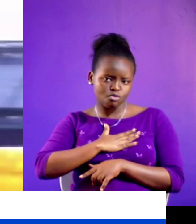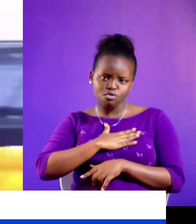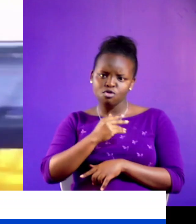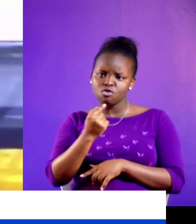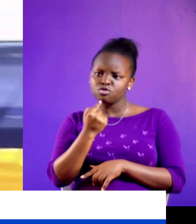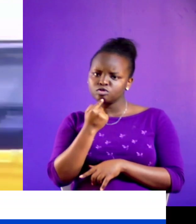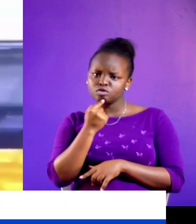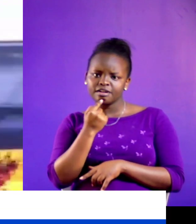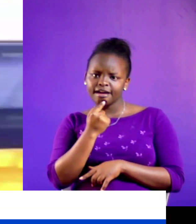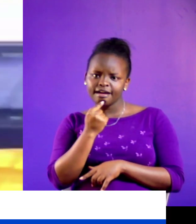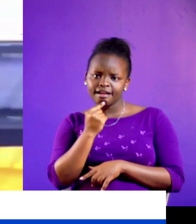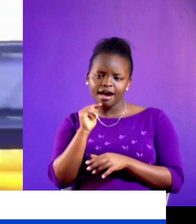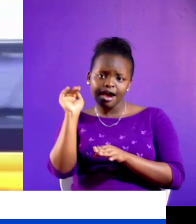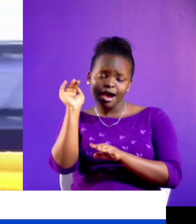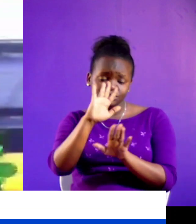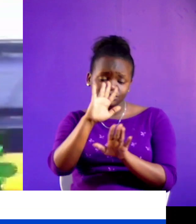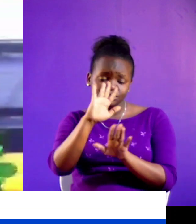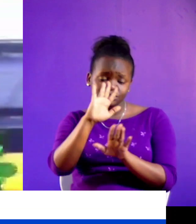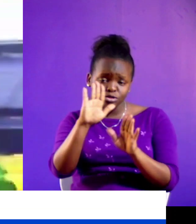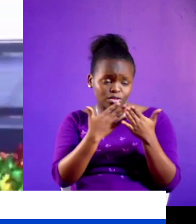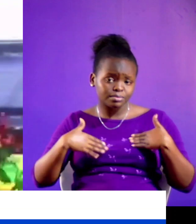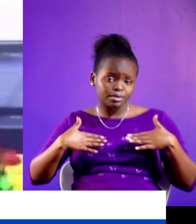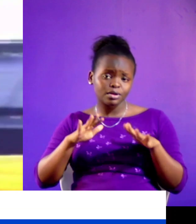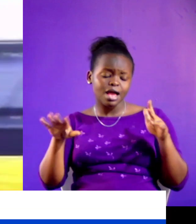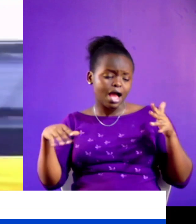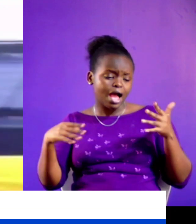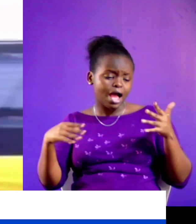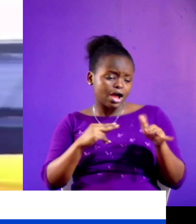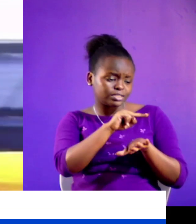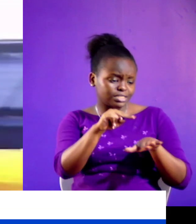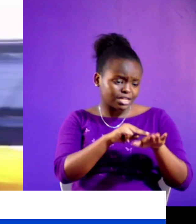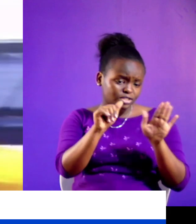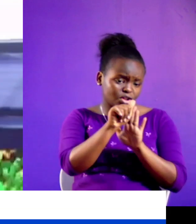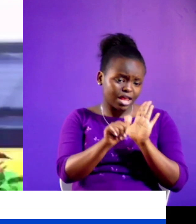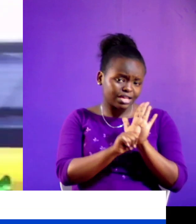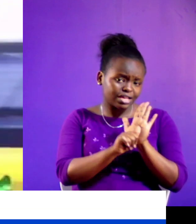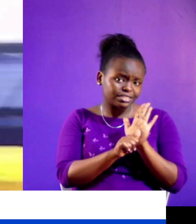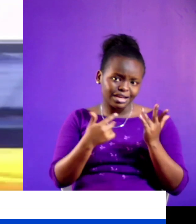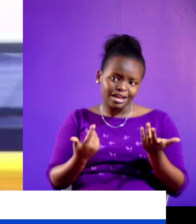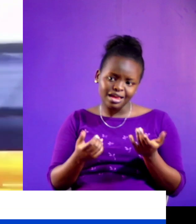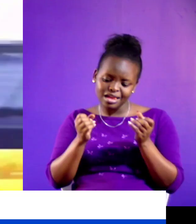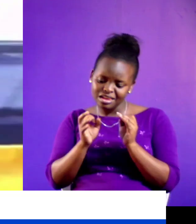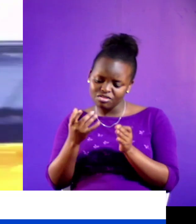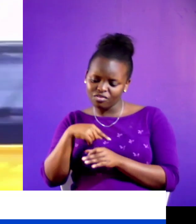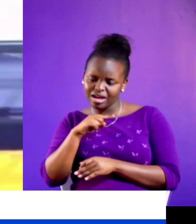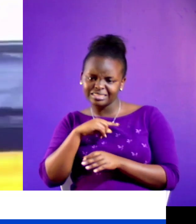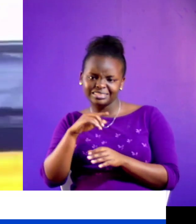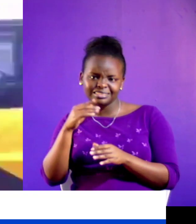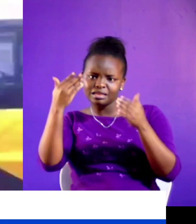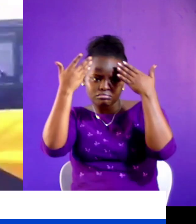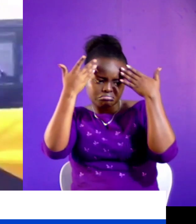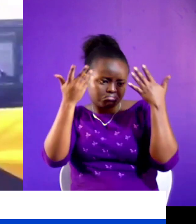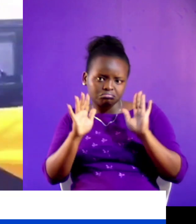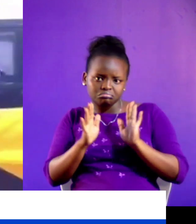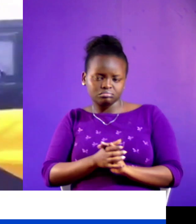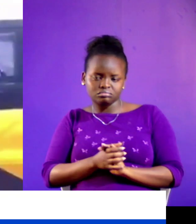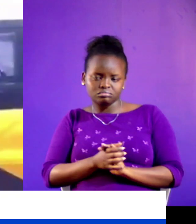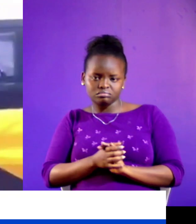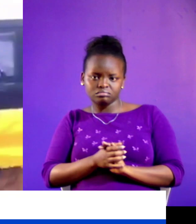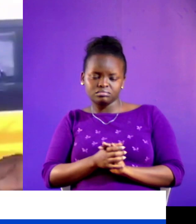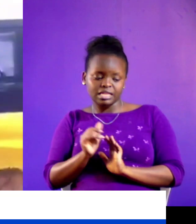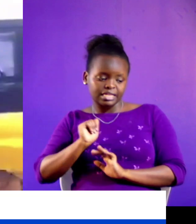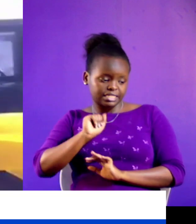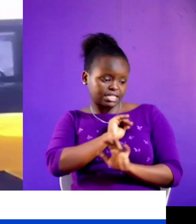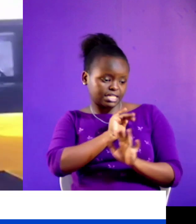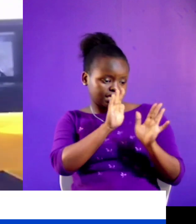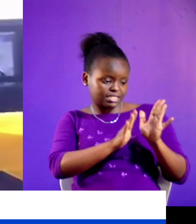Turkana? Aliwauliza. Sasa inakuaje national agenda kama sisi wengine hatuna hiyo habari? Senator, ile swali